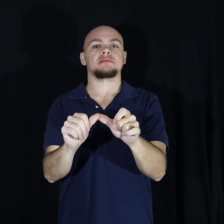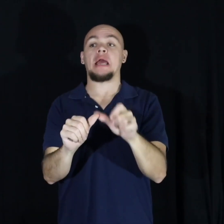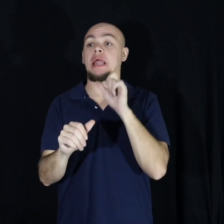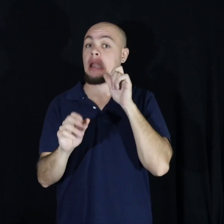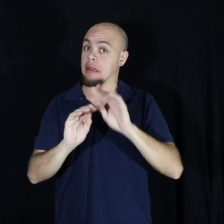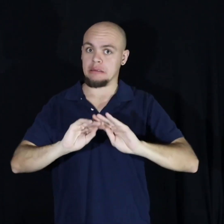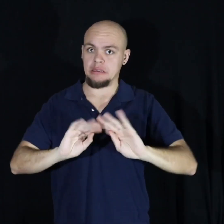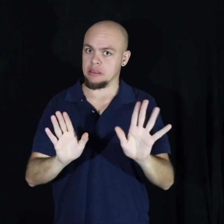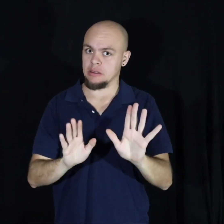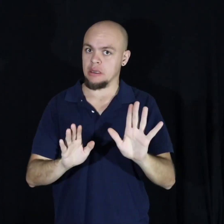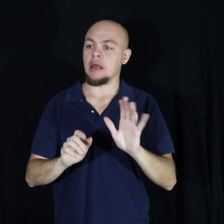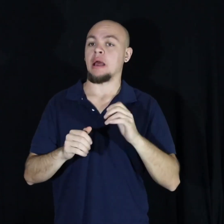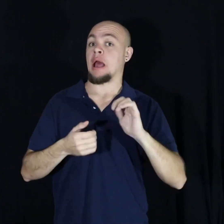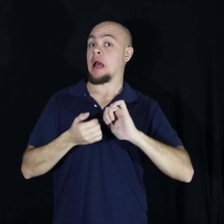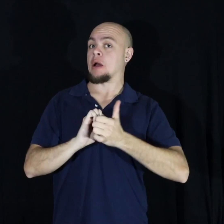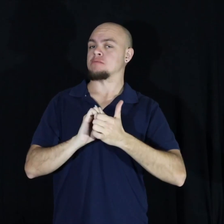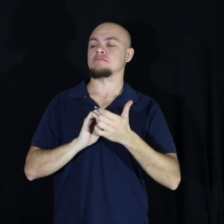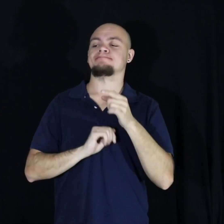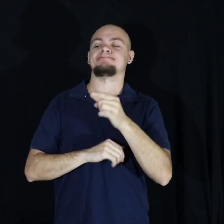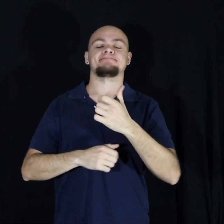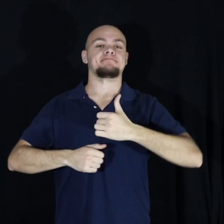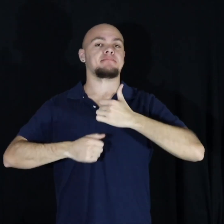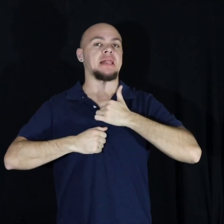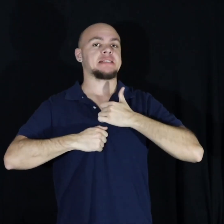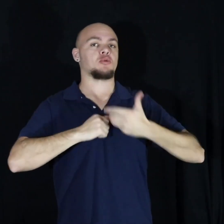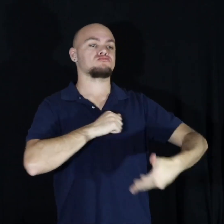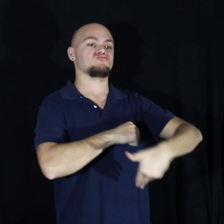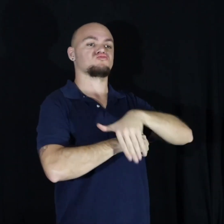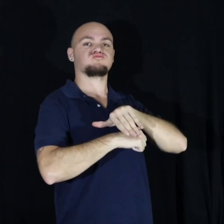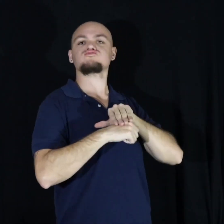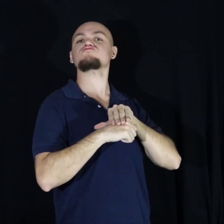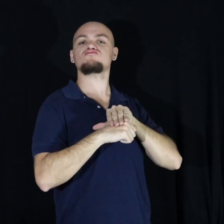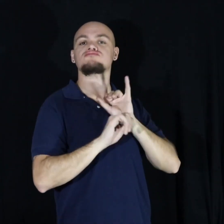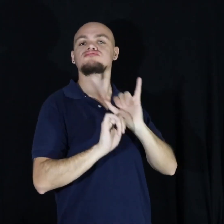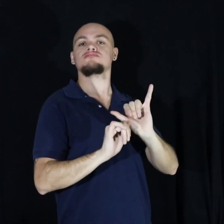of military ruling and economic mismanagement.